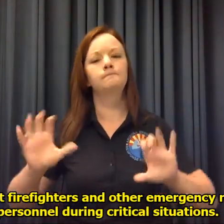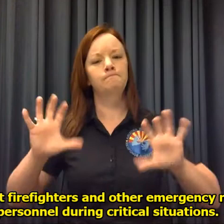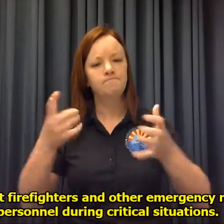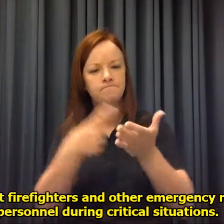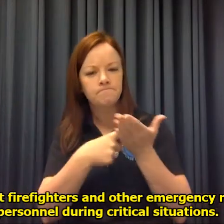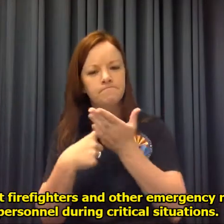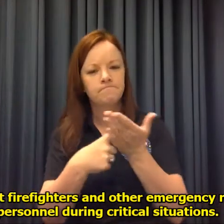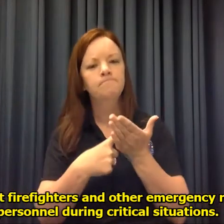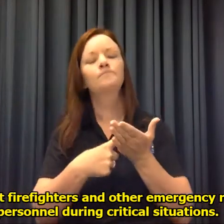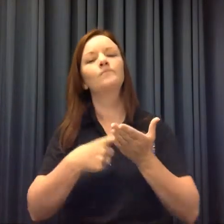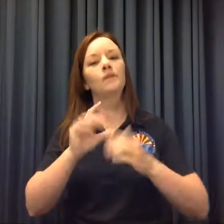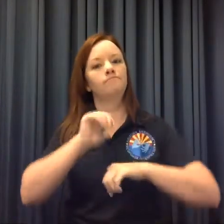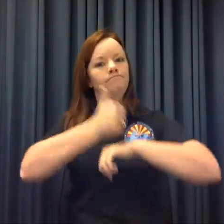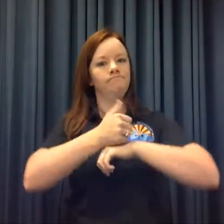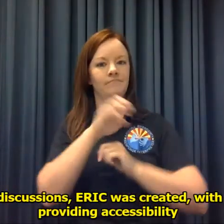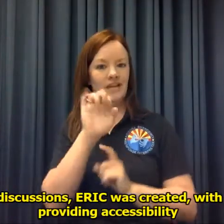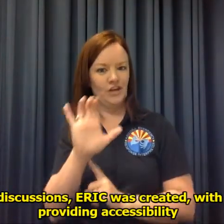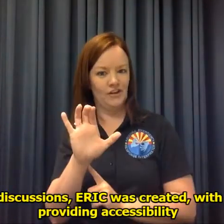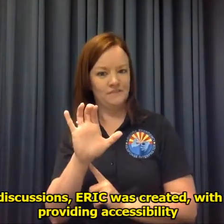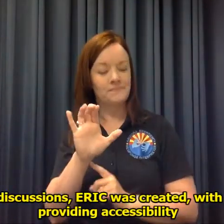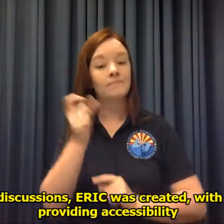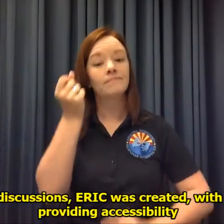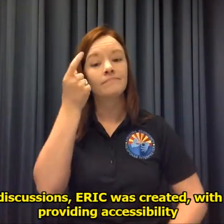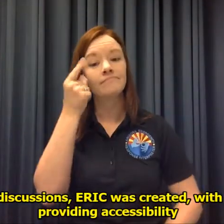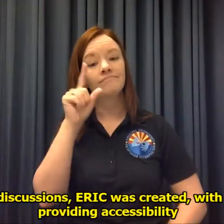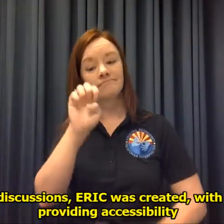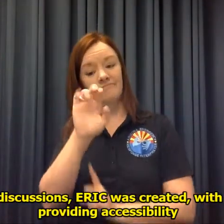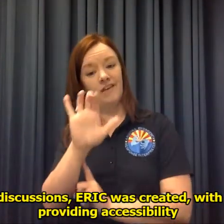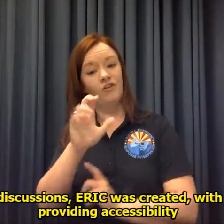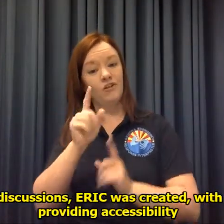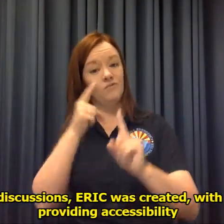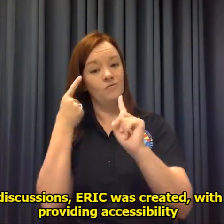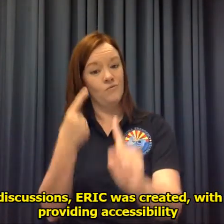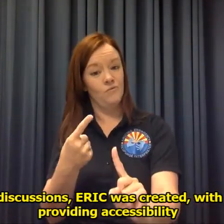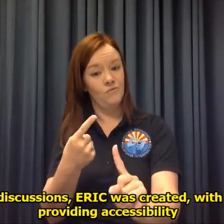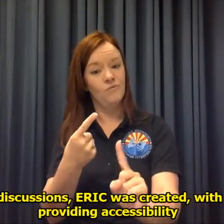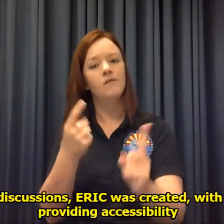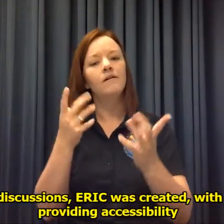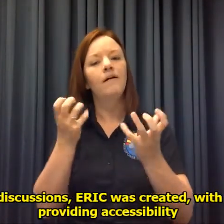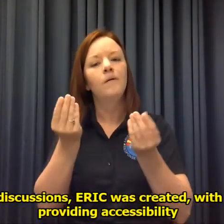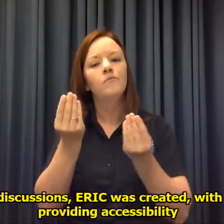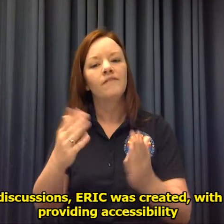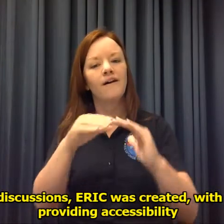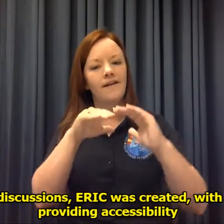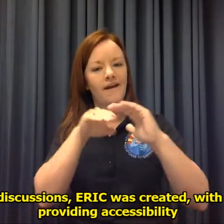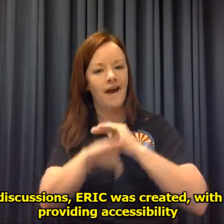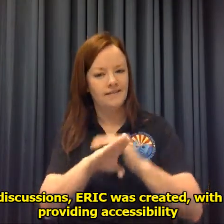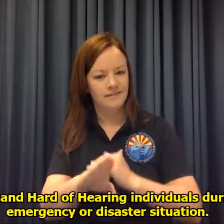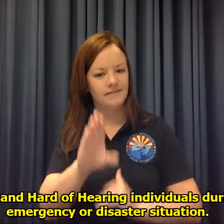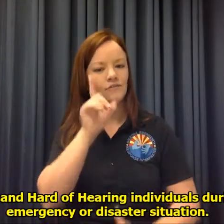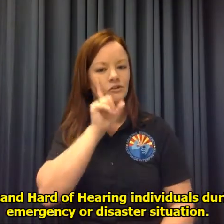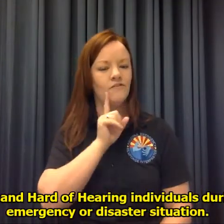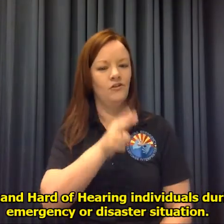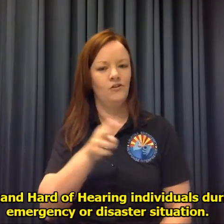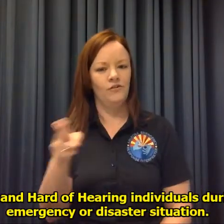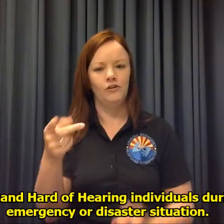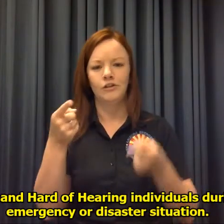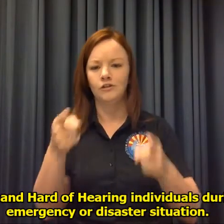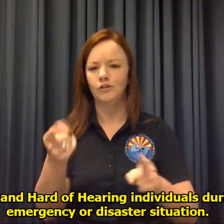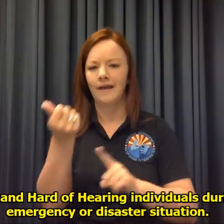critical situations. From these discussions, ERIC was created with the goal of providing accessibility for deaf and hard of hearing individuals during